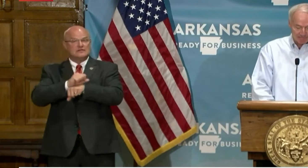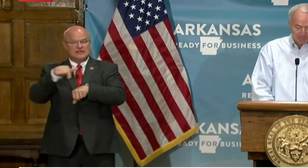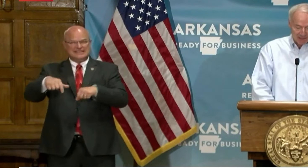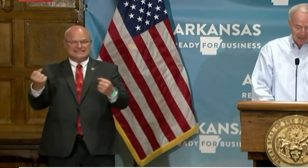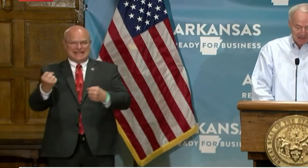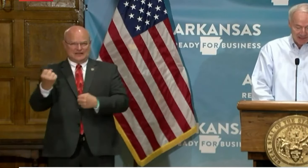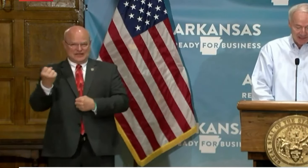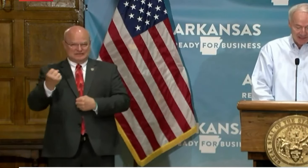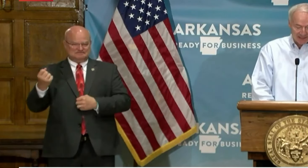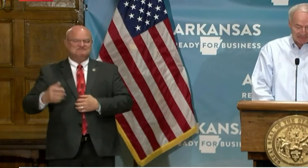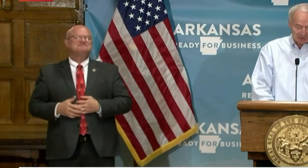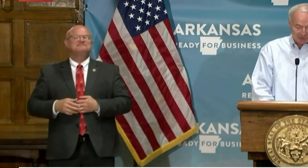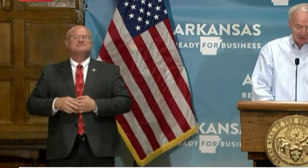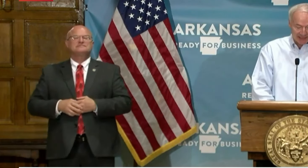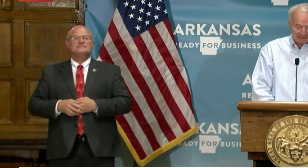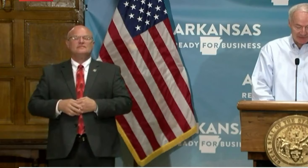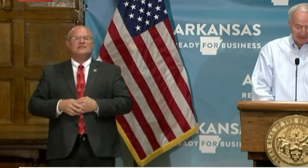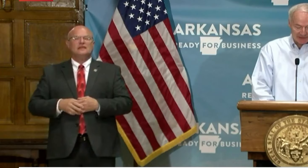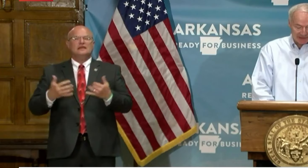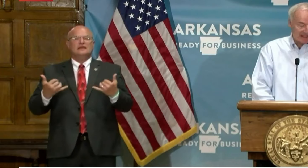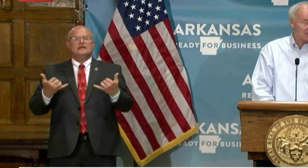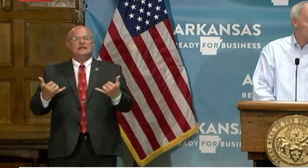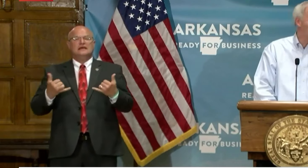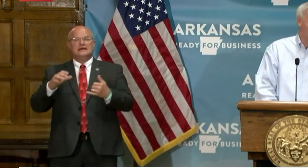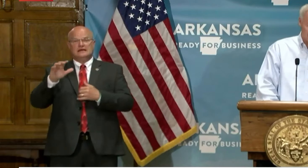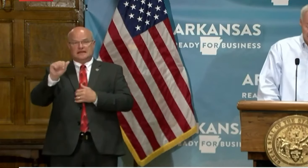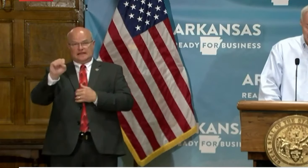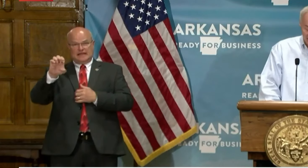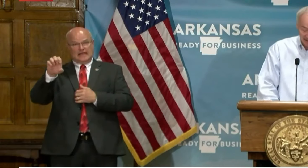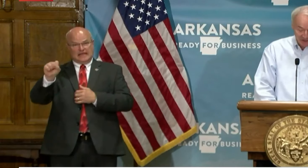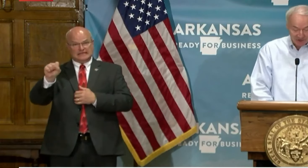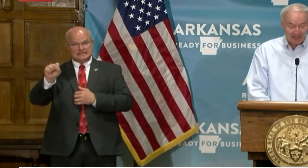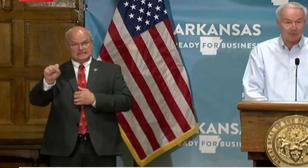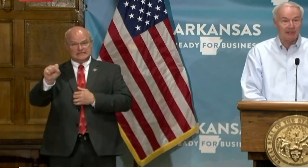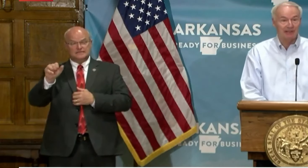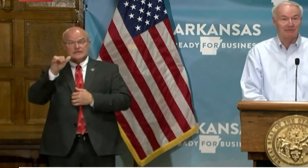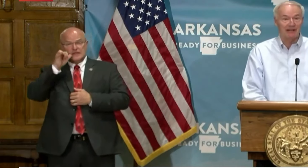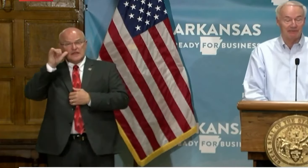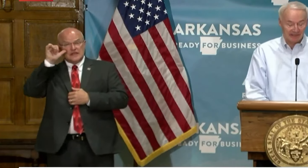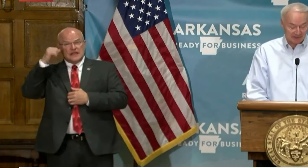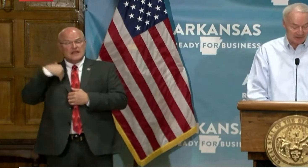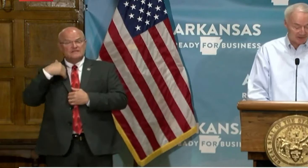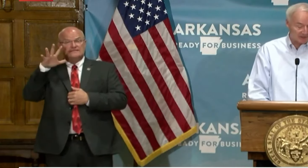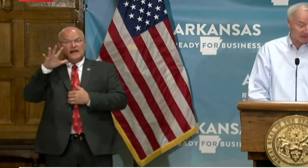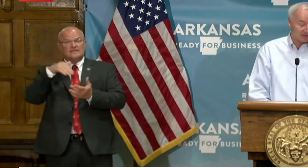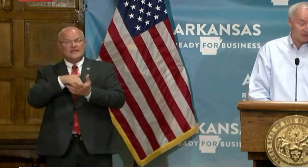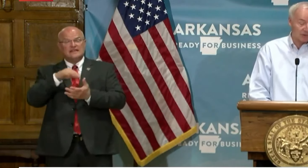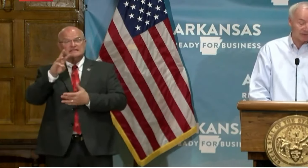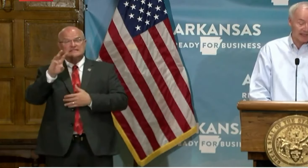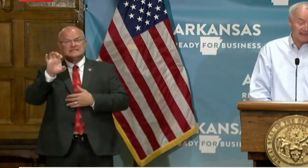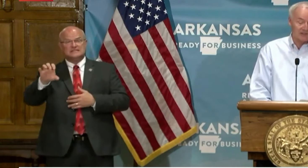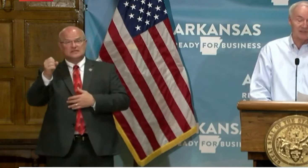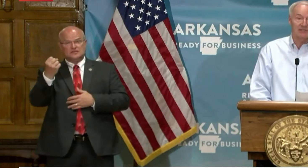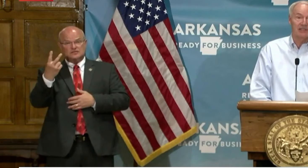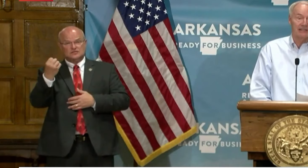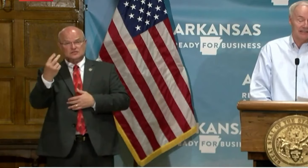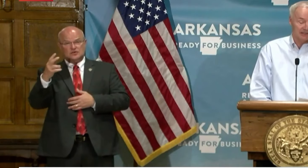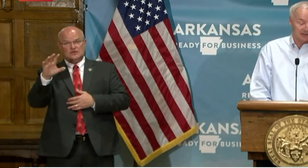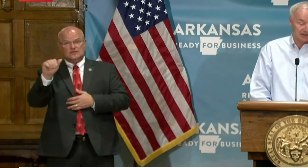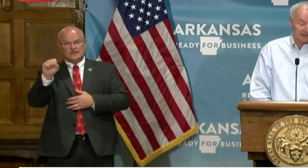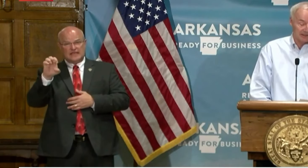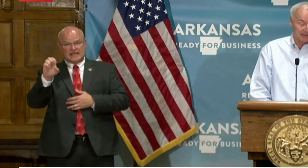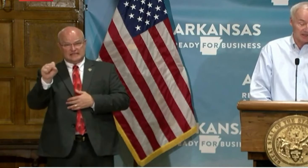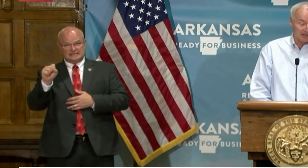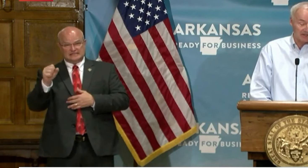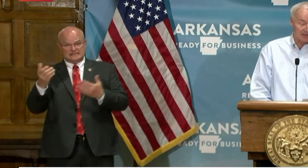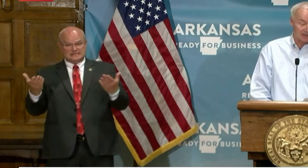Saturday. If you look at the cases, yesterday we had 5,612 cases